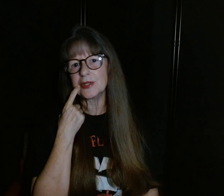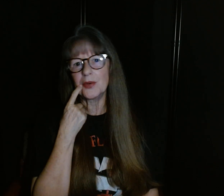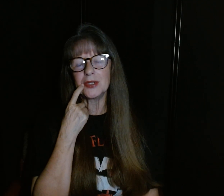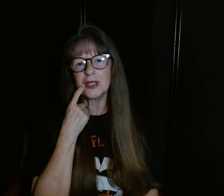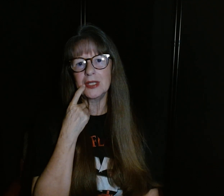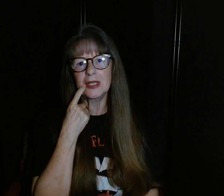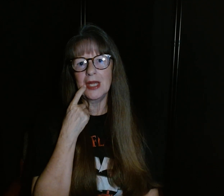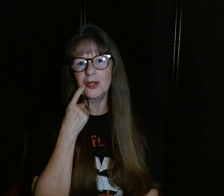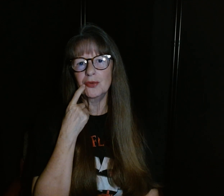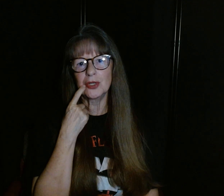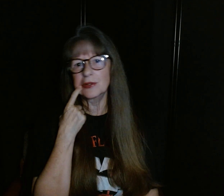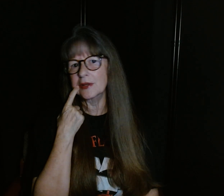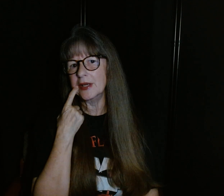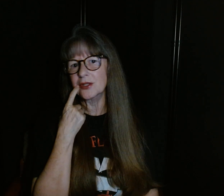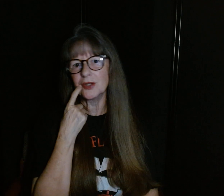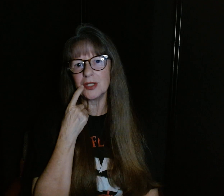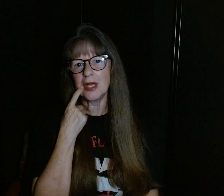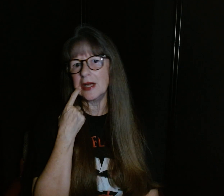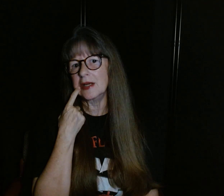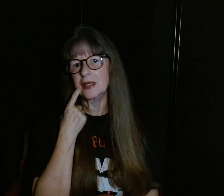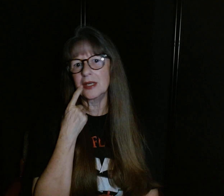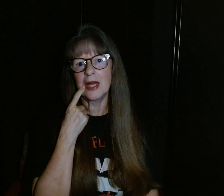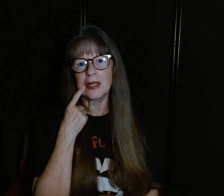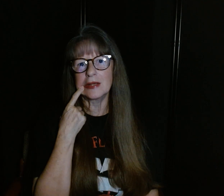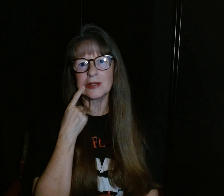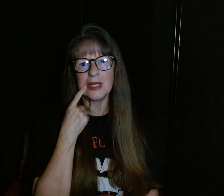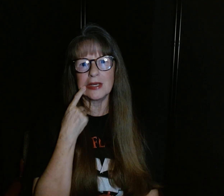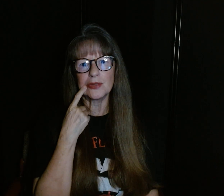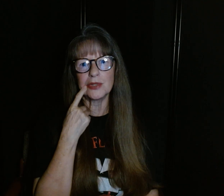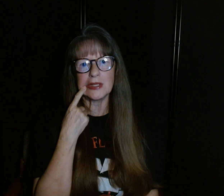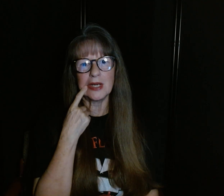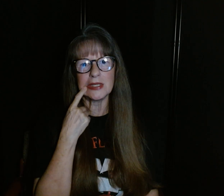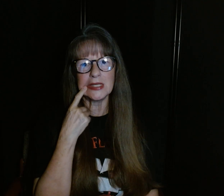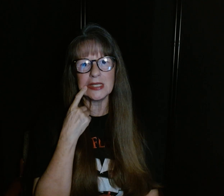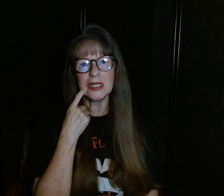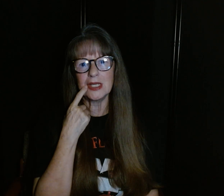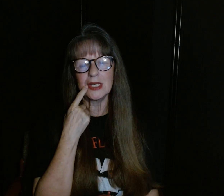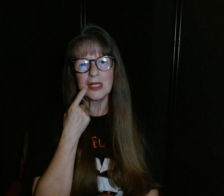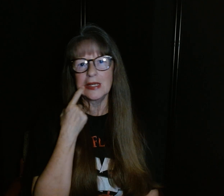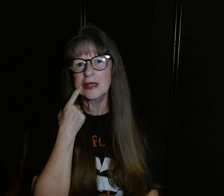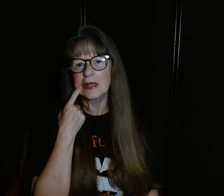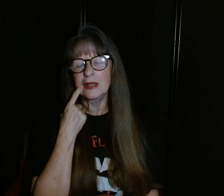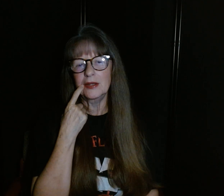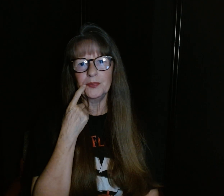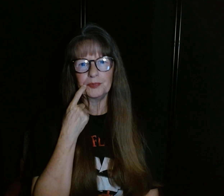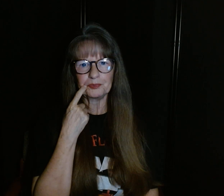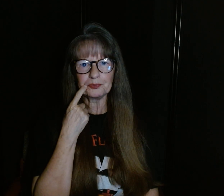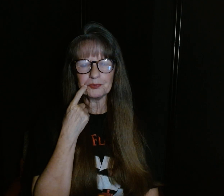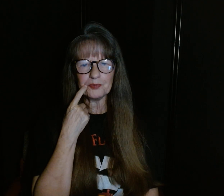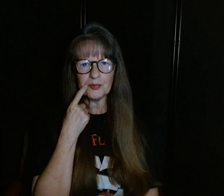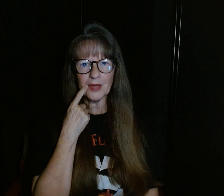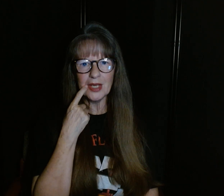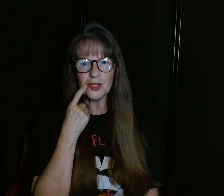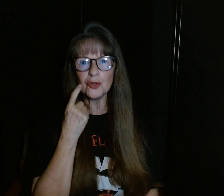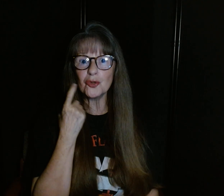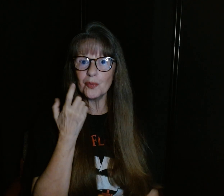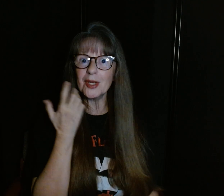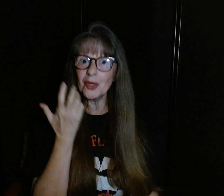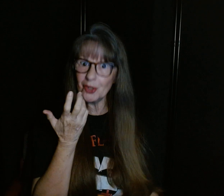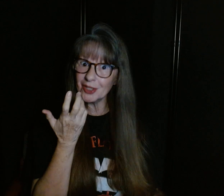it's a and you turn your head to the side and it kind of goes down, so it kind of sinks in. um and it shows you've been hooked